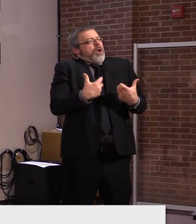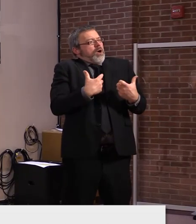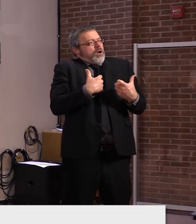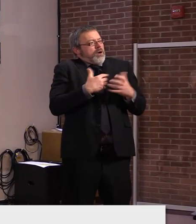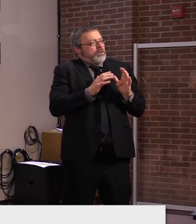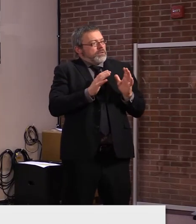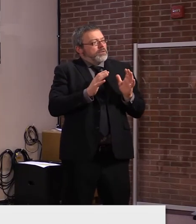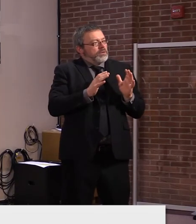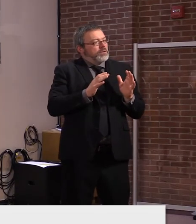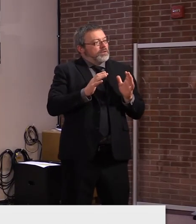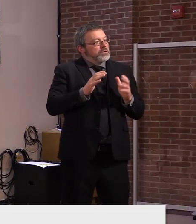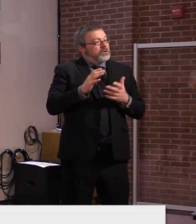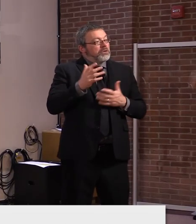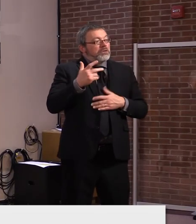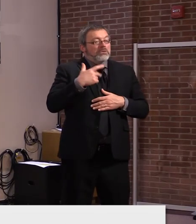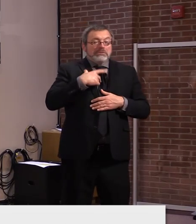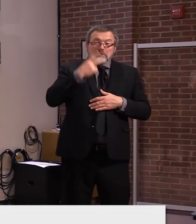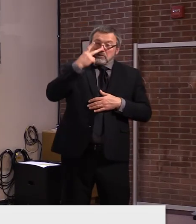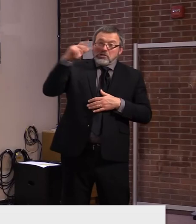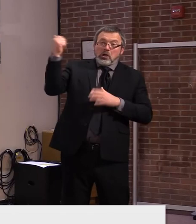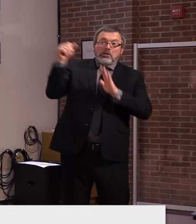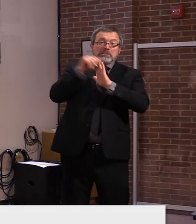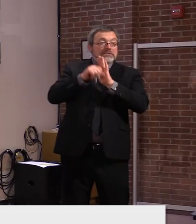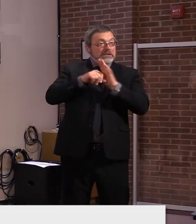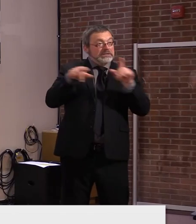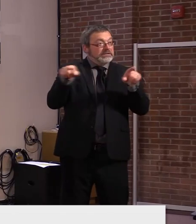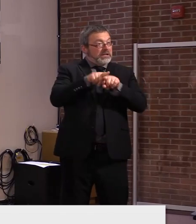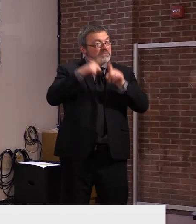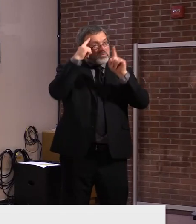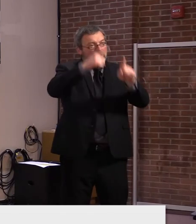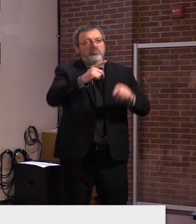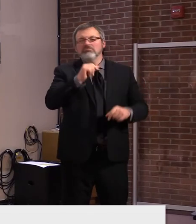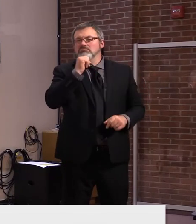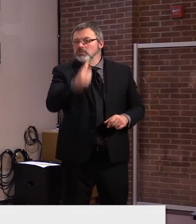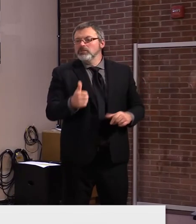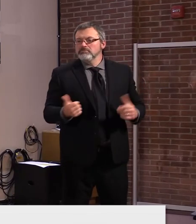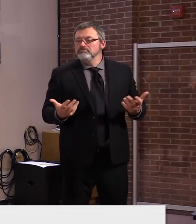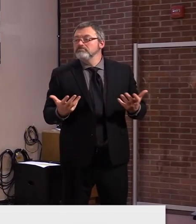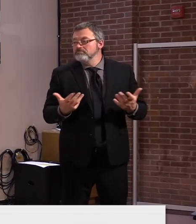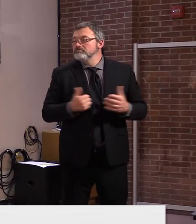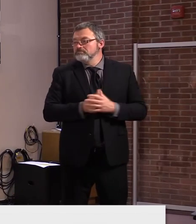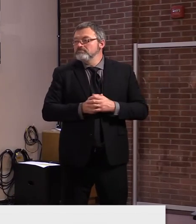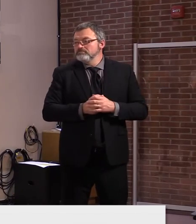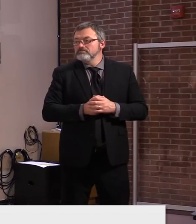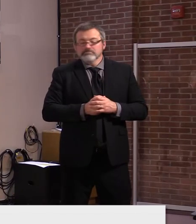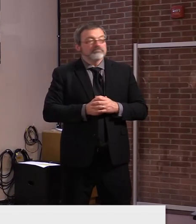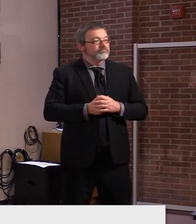going on, just to make sure that we are keeping that updated. It's